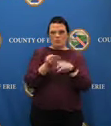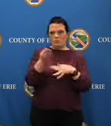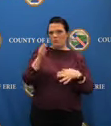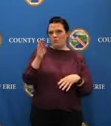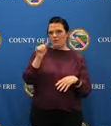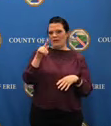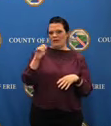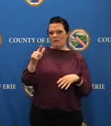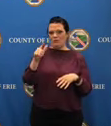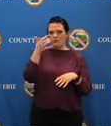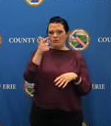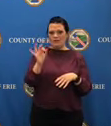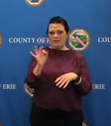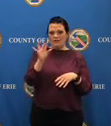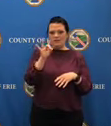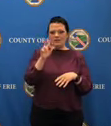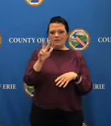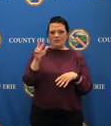number,